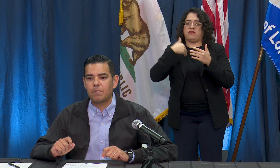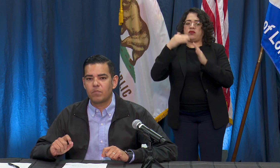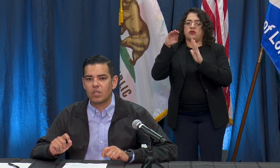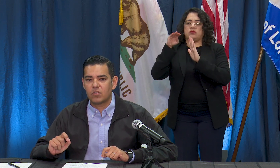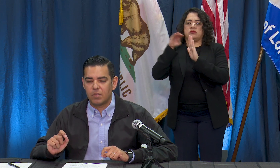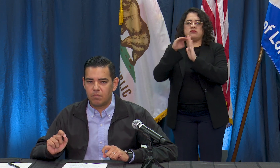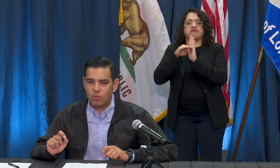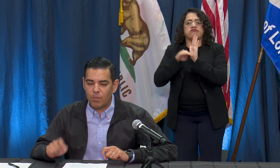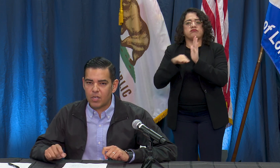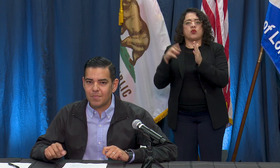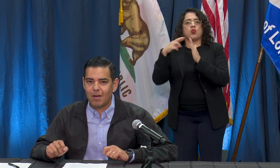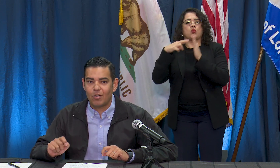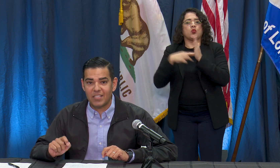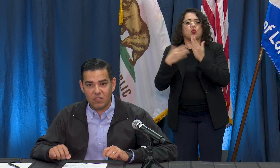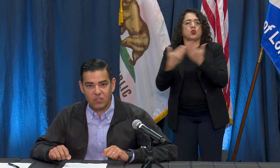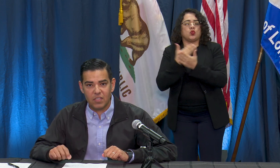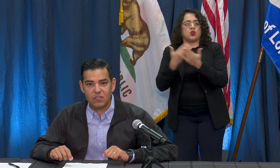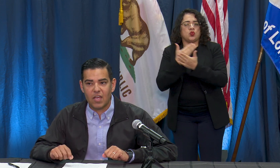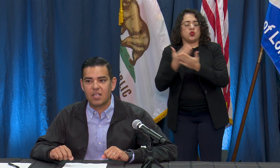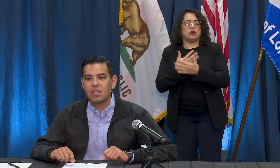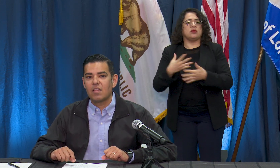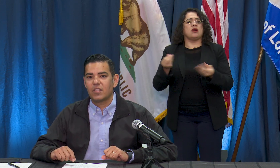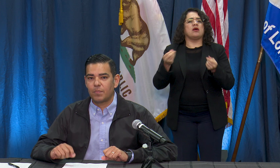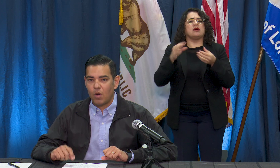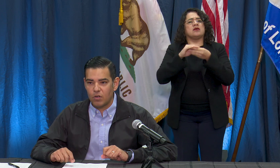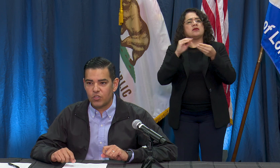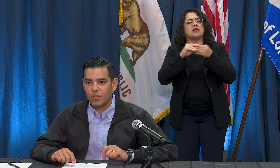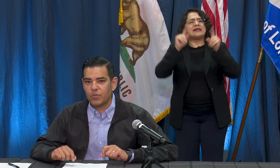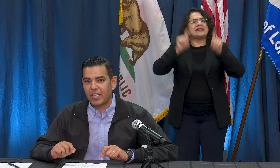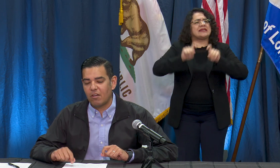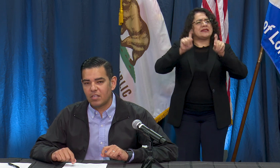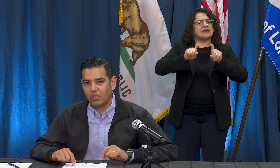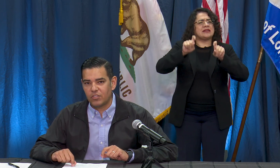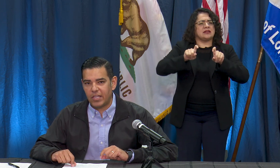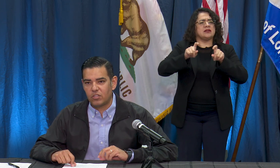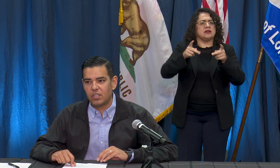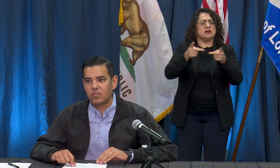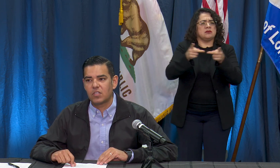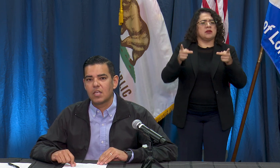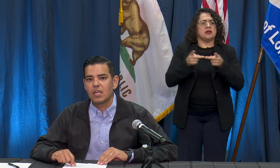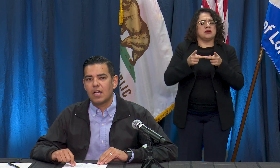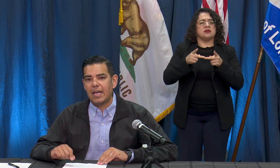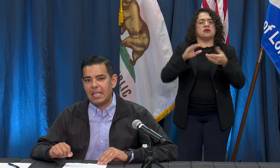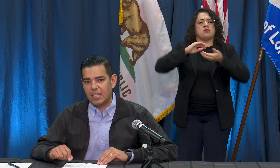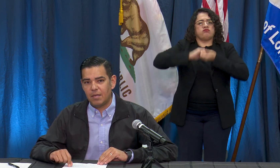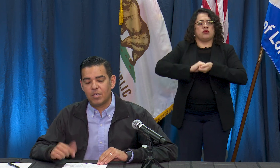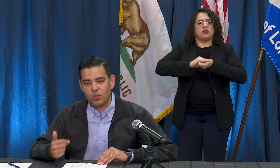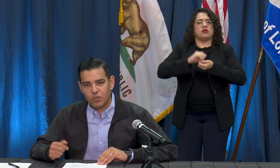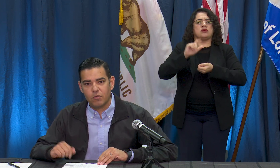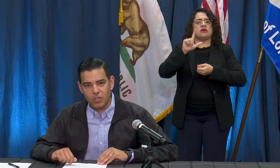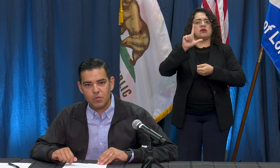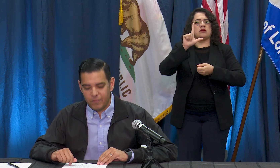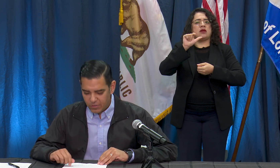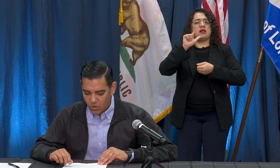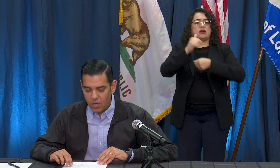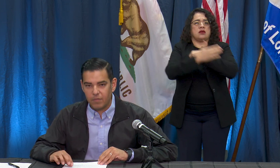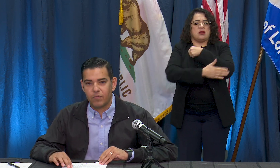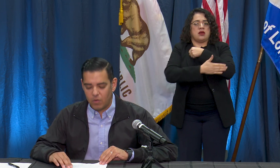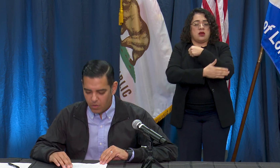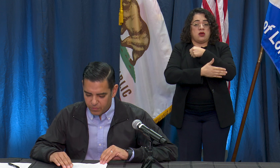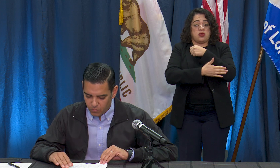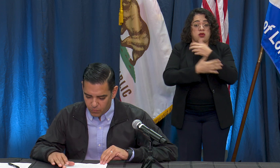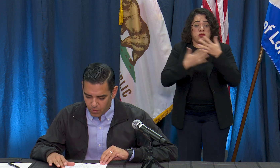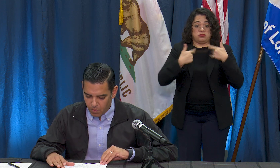with some remarks about our testing site. That's a partnership with the County of Los Angeles. And then I'm going to turn this over to Supervisor